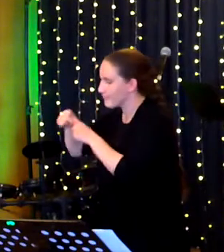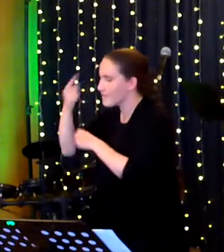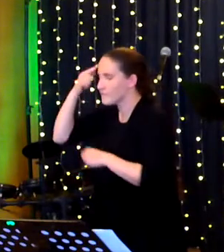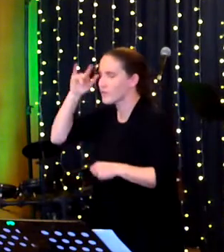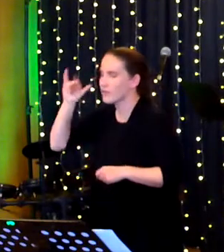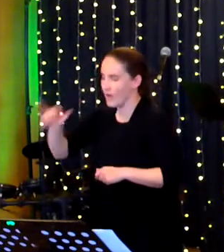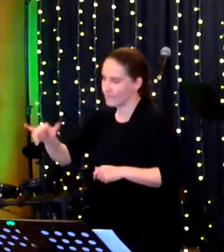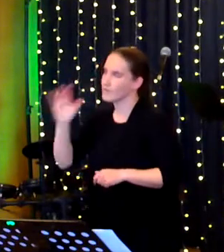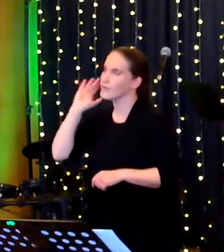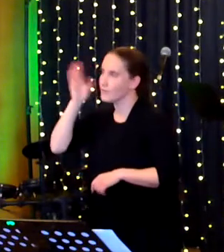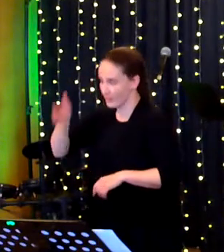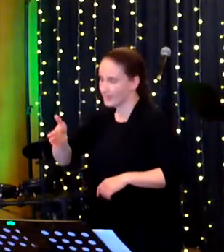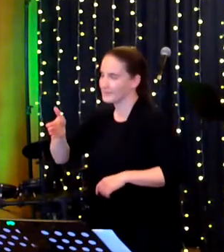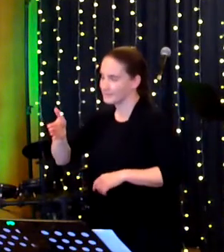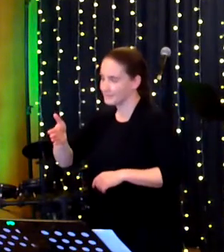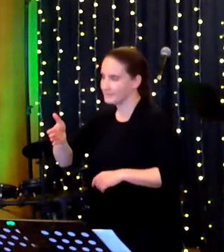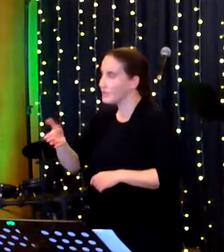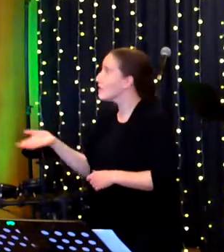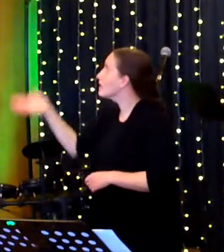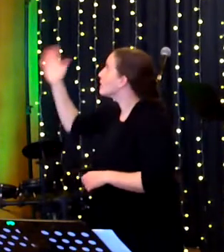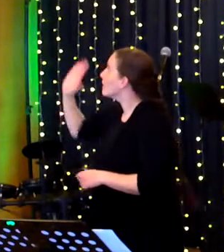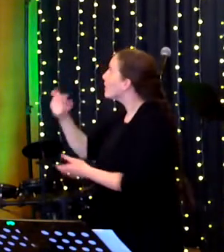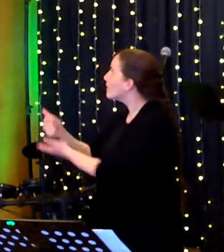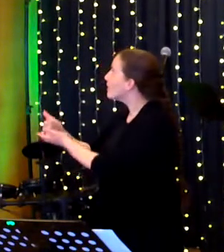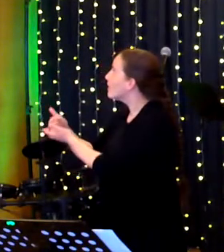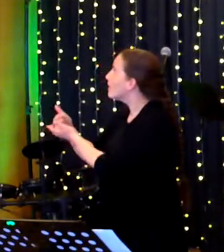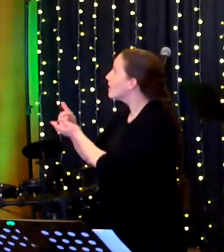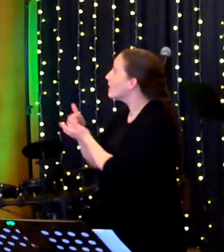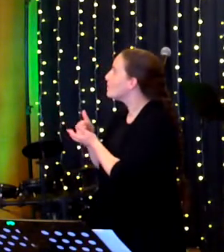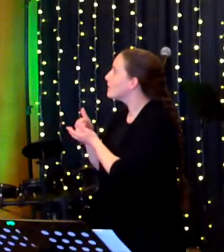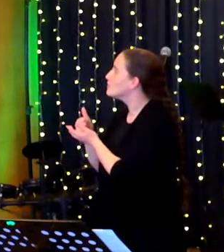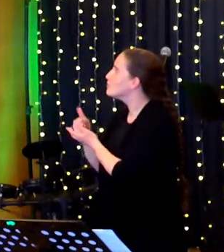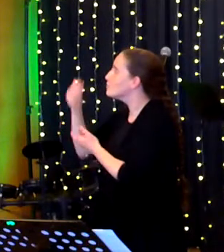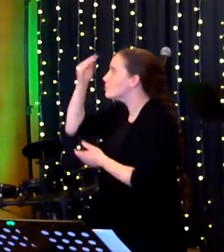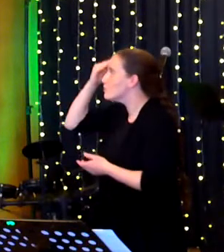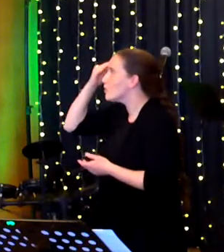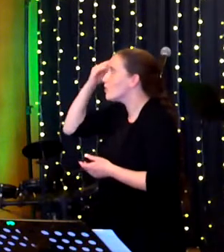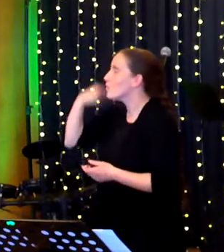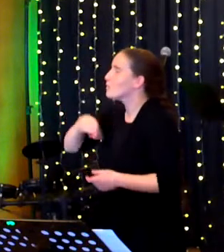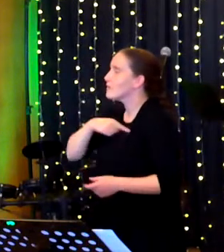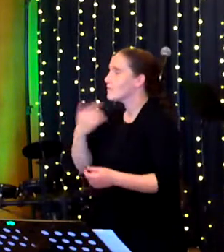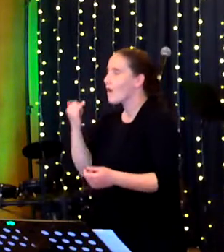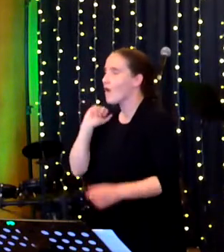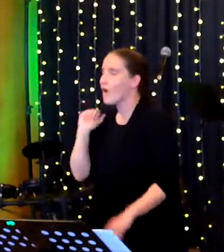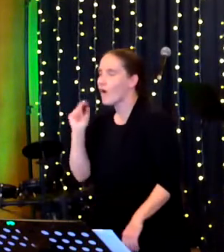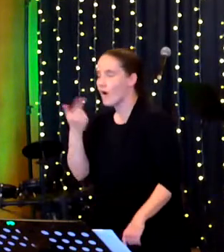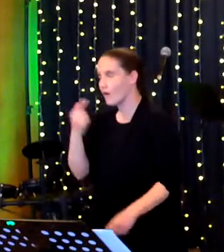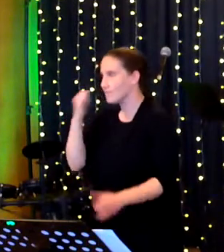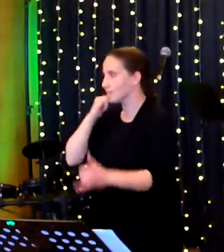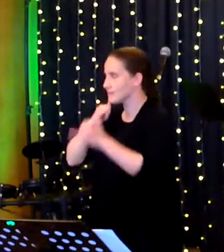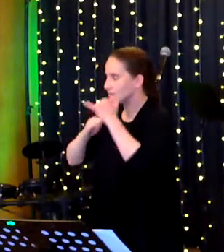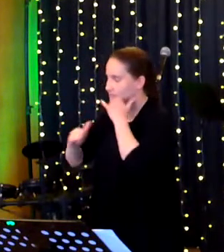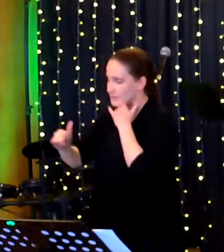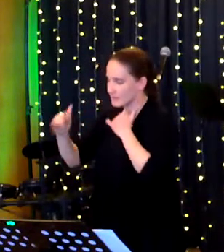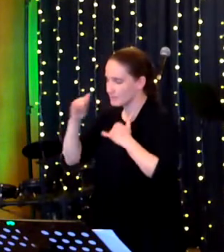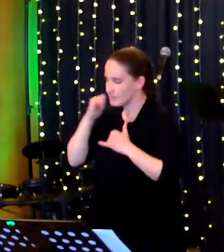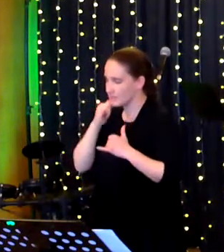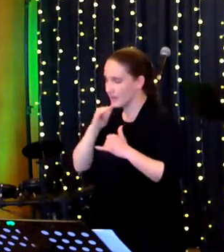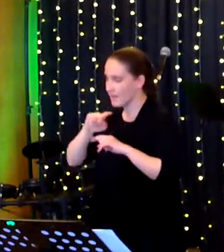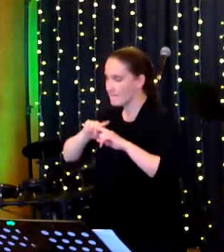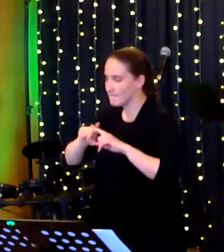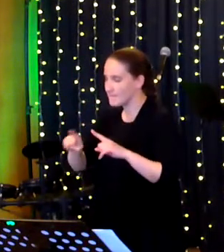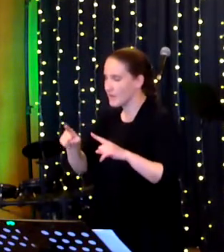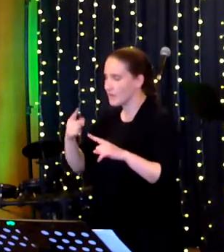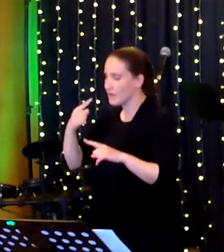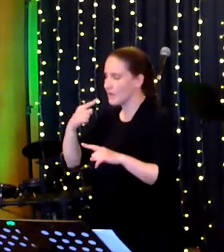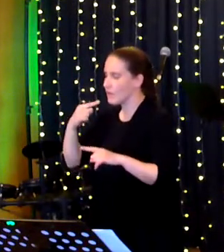God, help us to realize that we're all sinners. We've all sinned. But God, that's why we sit in your grace. And that's